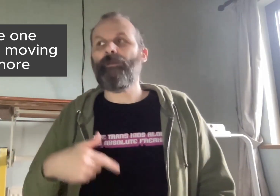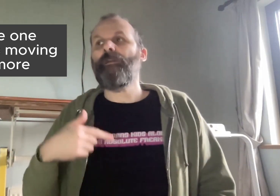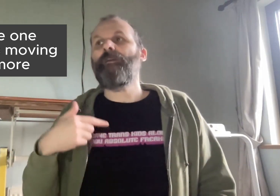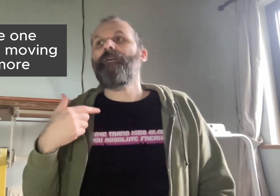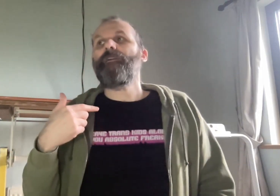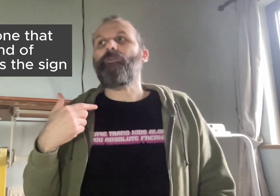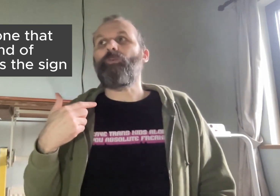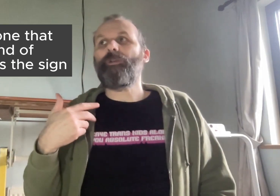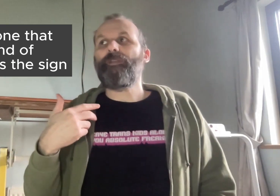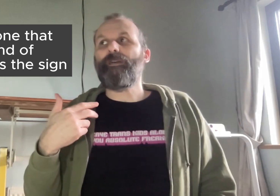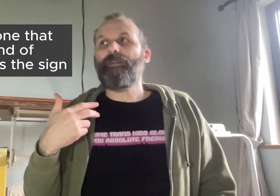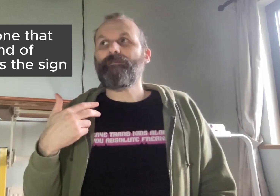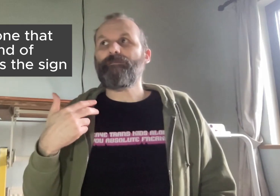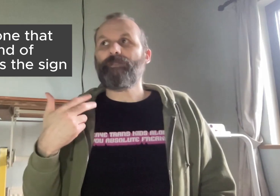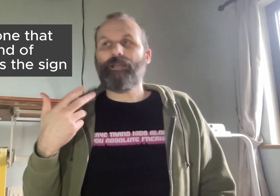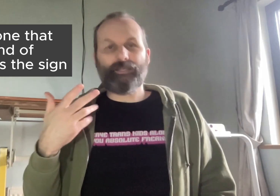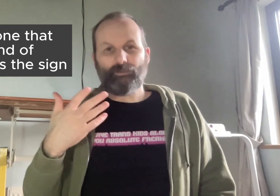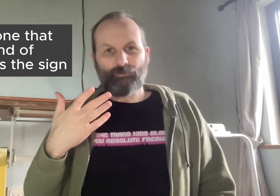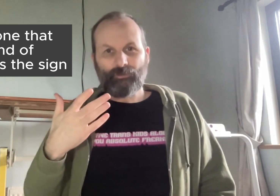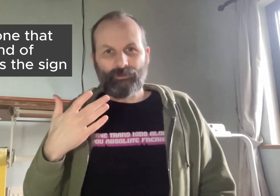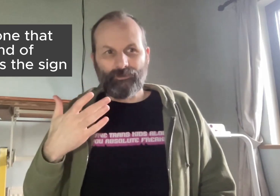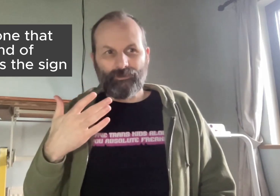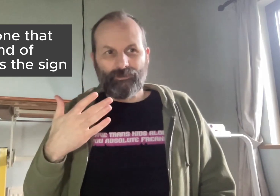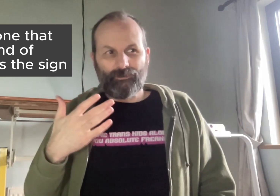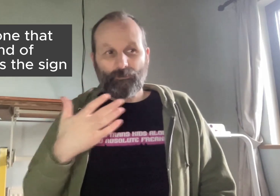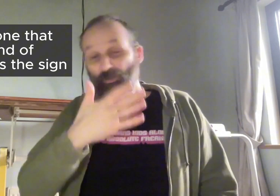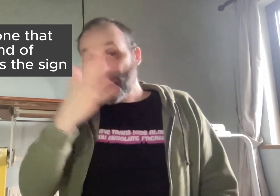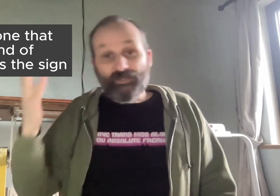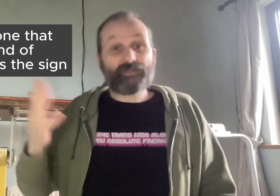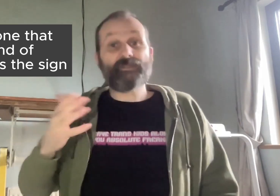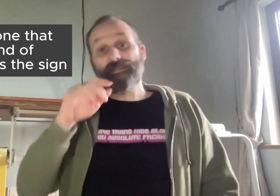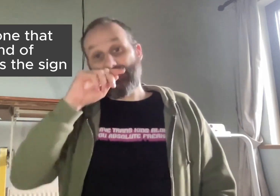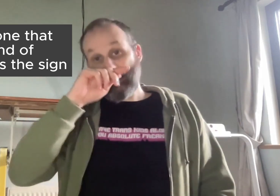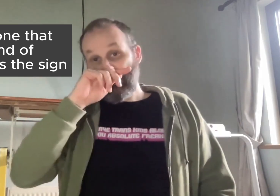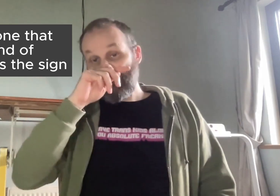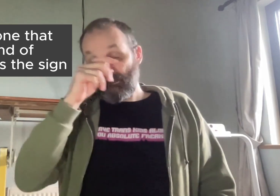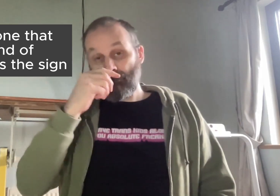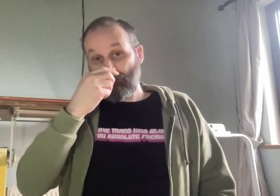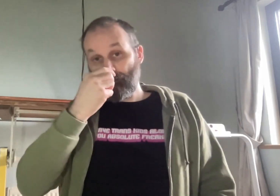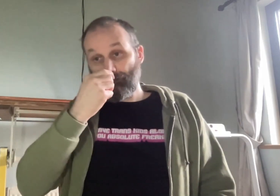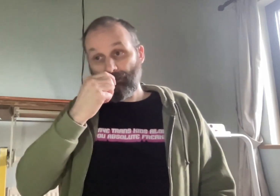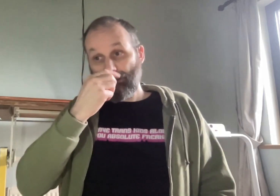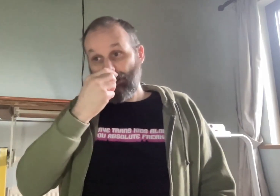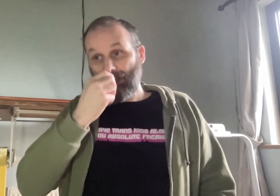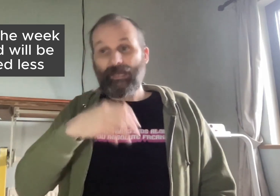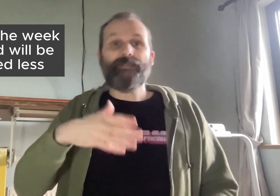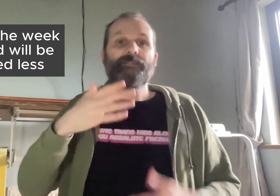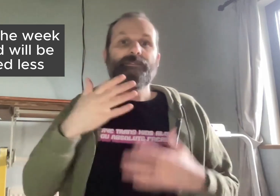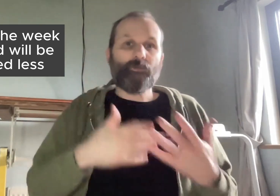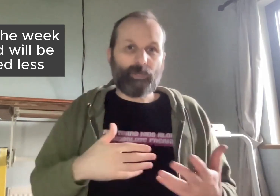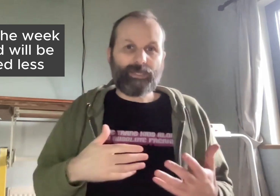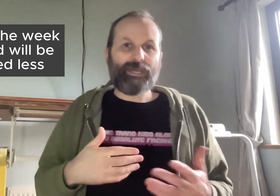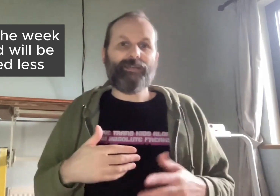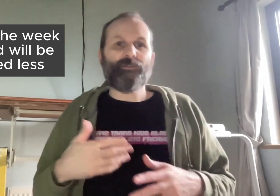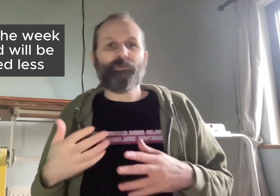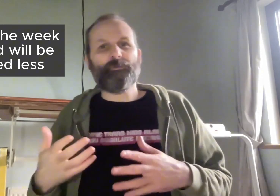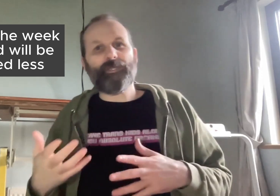more, the one that kind of pushes the sign, and the weak hand will